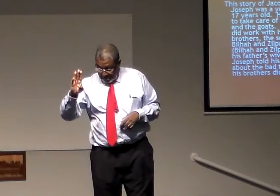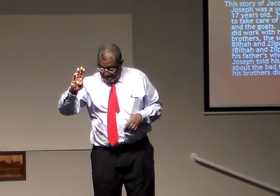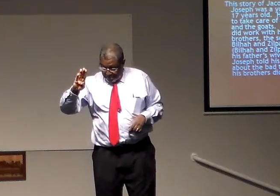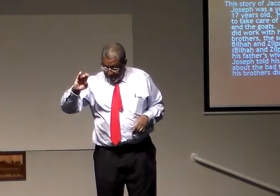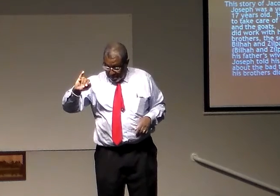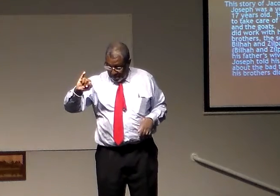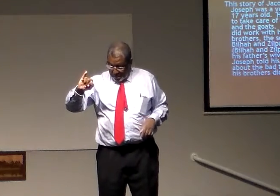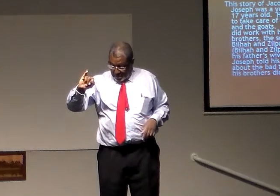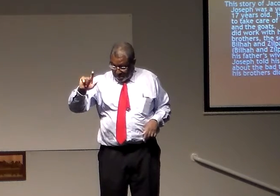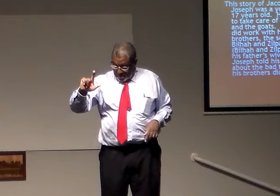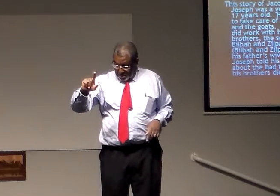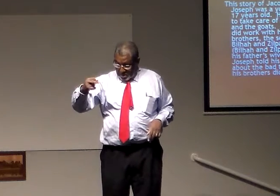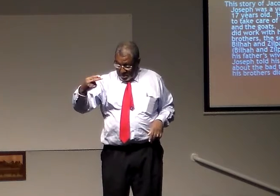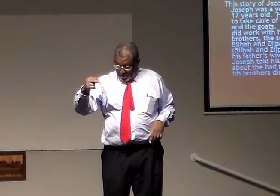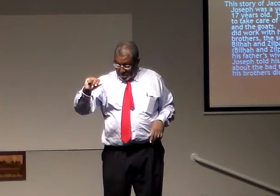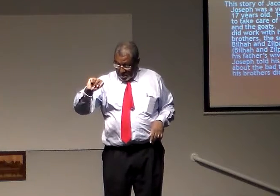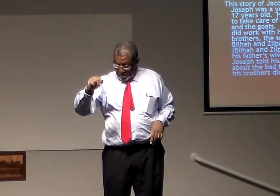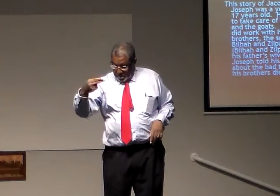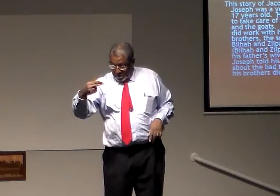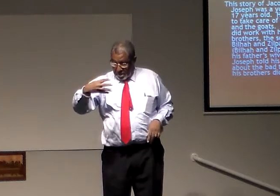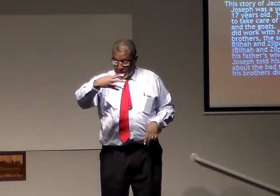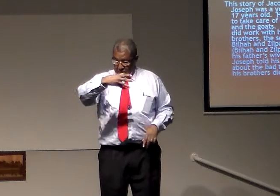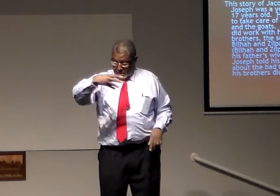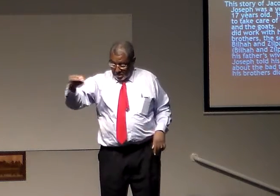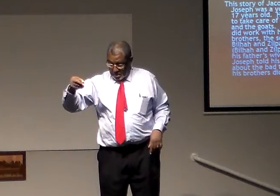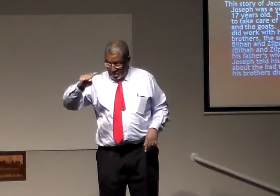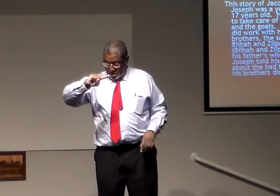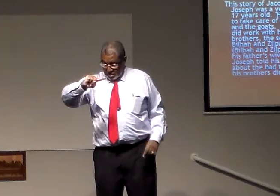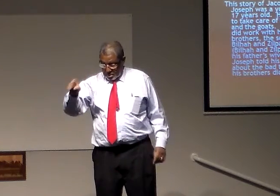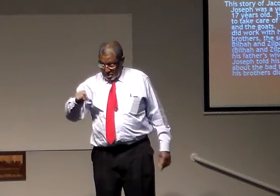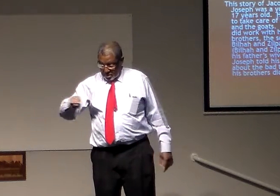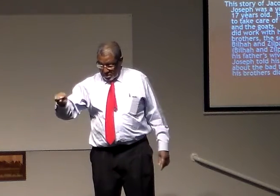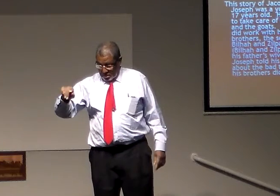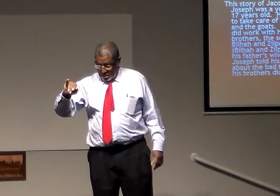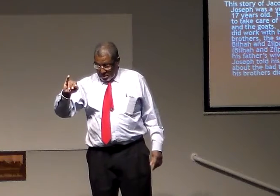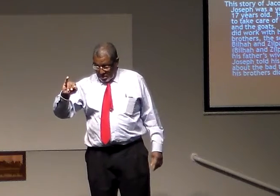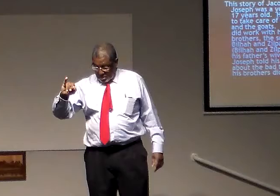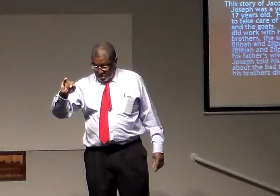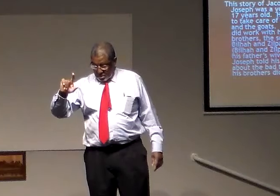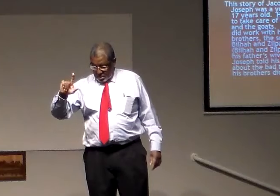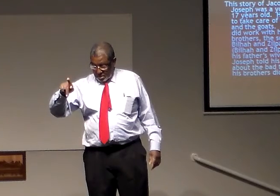this name, the son of Bilhah and Zilpah.